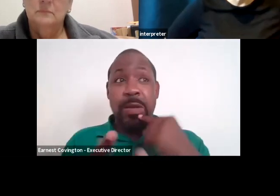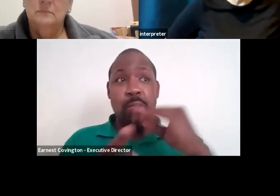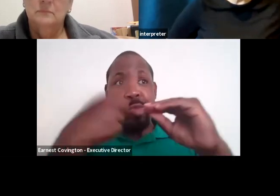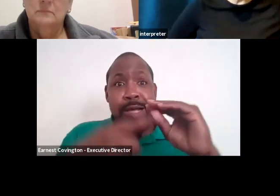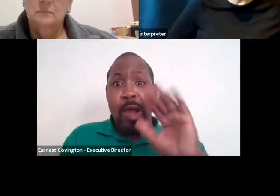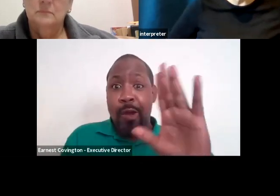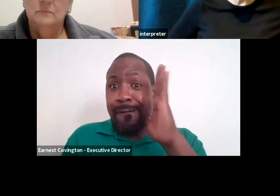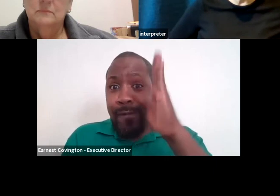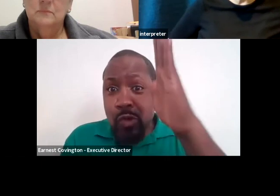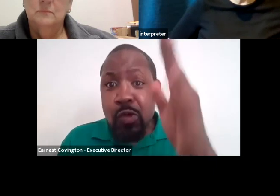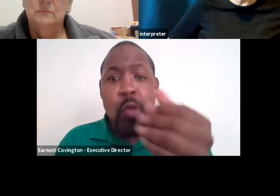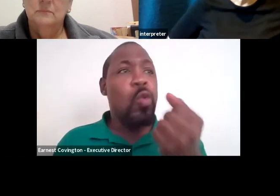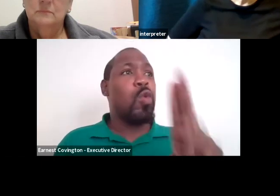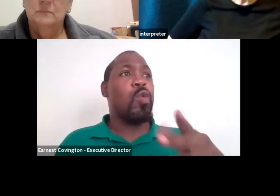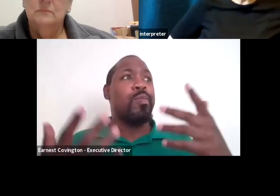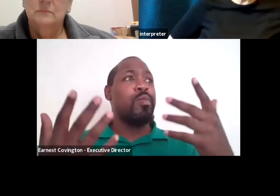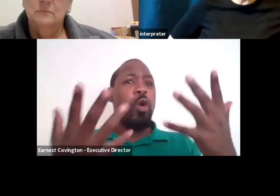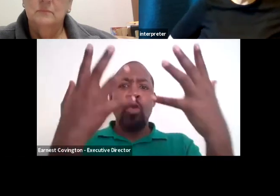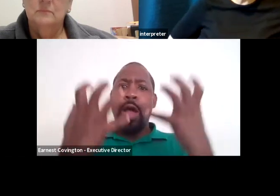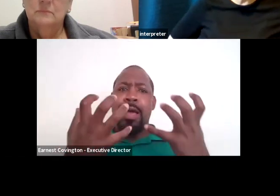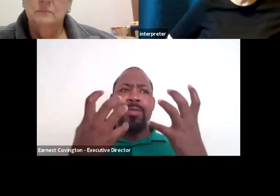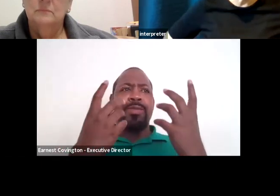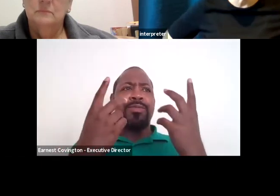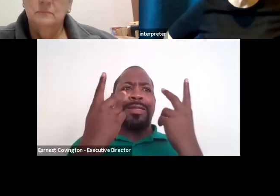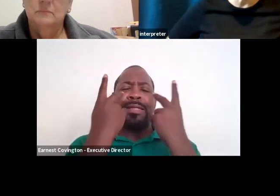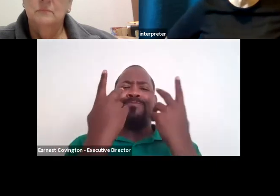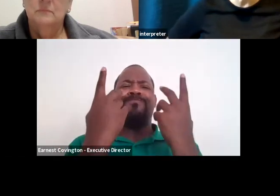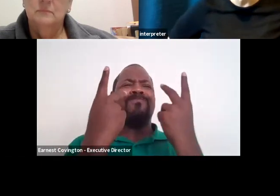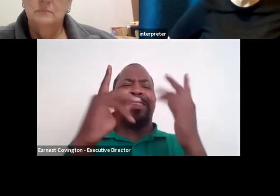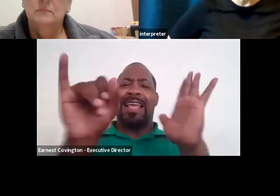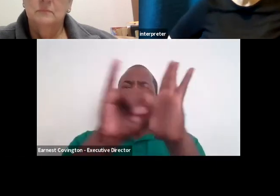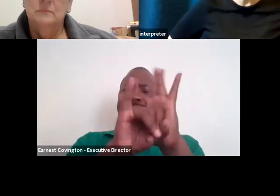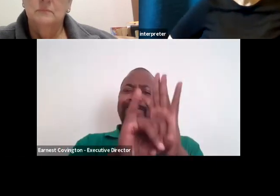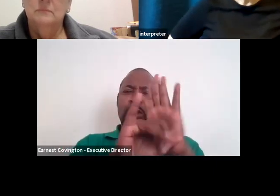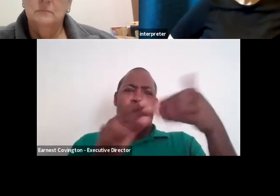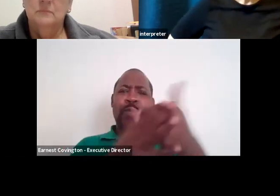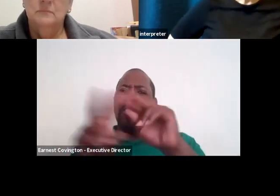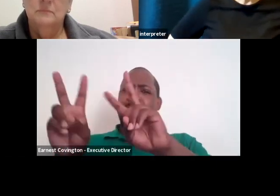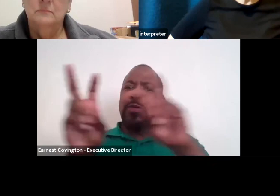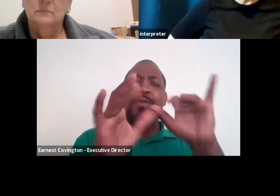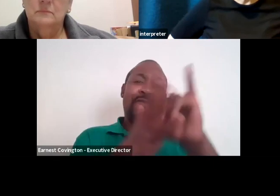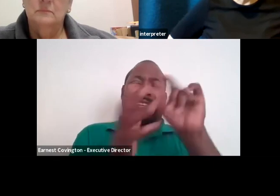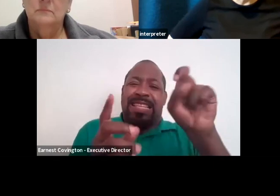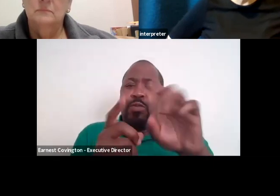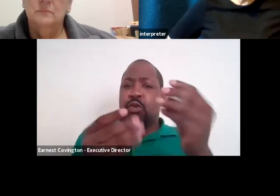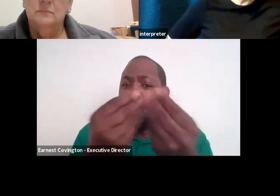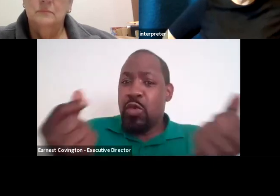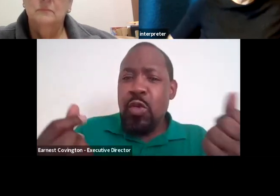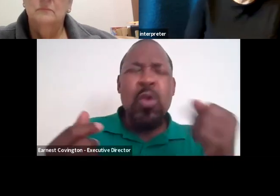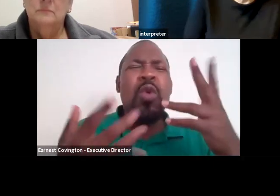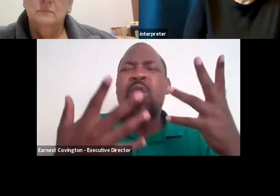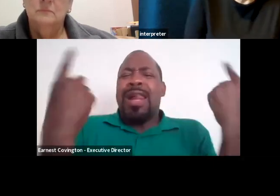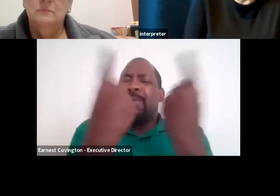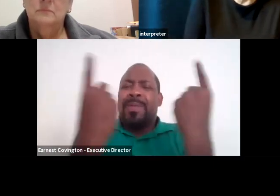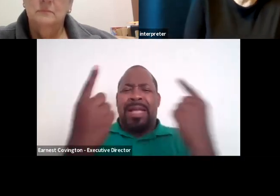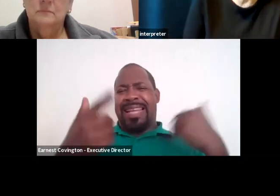why is the community forum being setting up? We want to change things for the future. We want to identify if there's